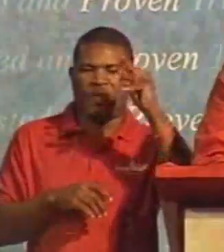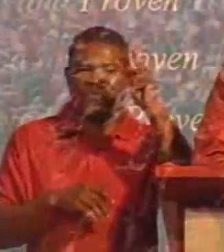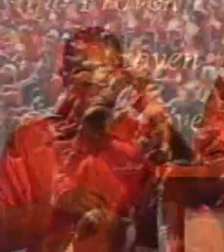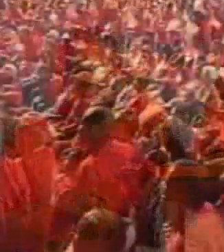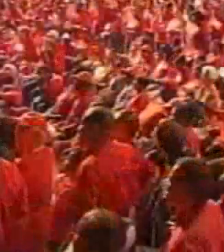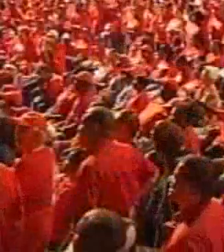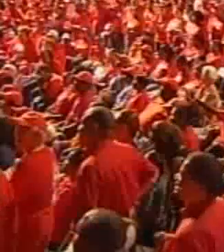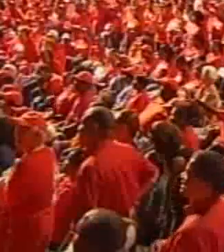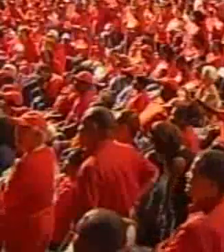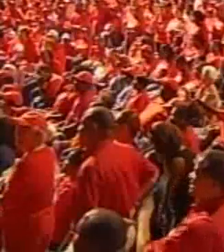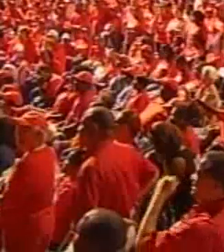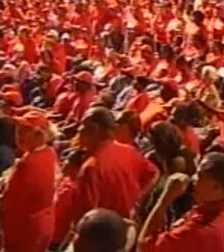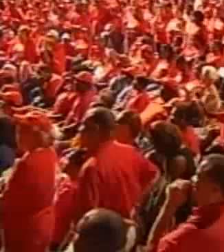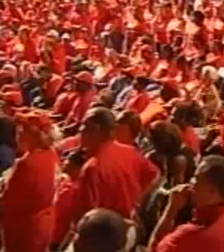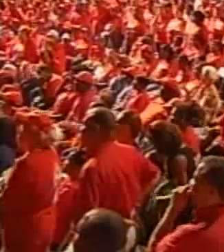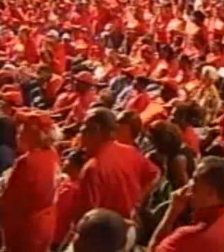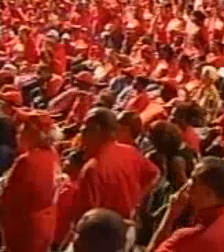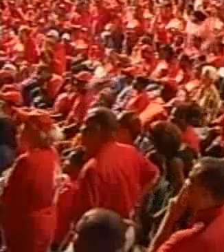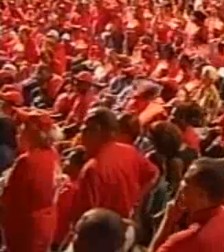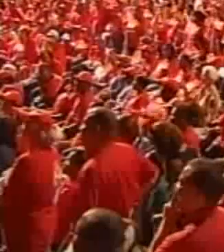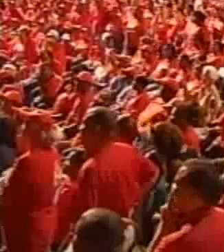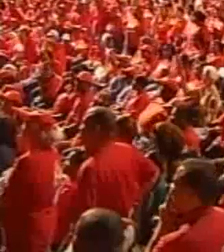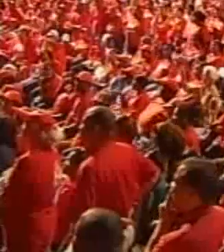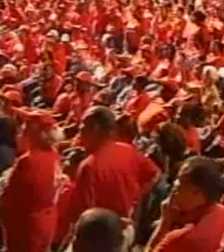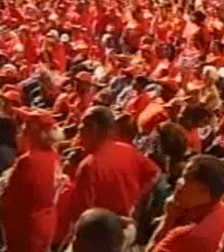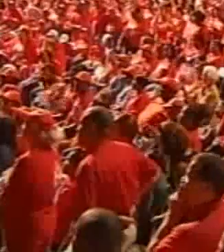to come. We are expanding Sanders Beach.